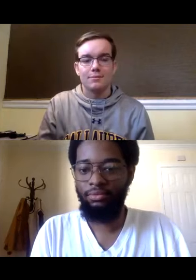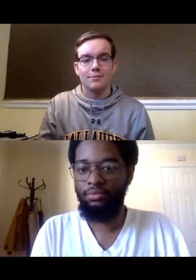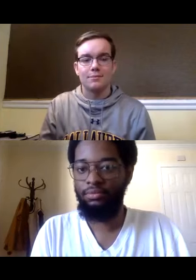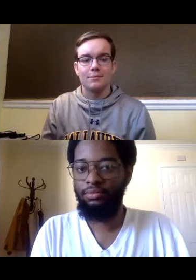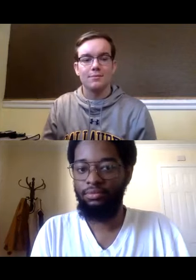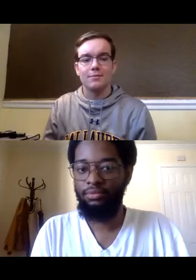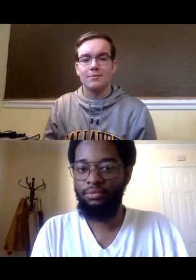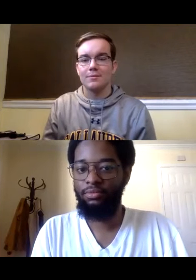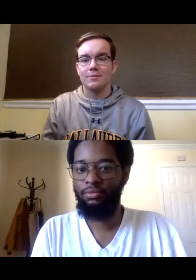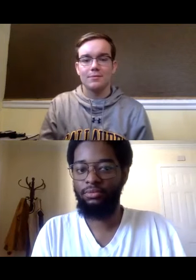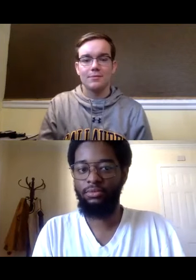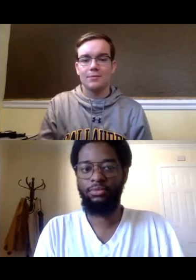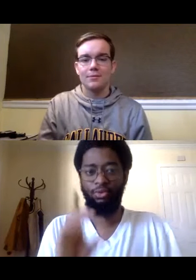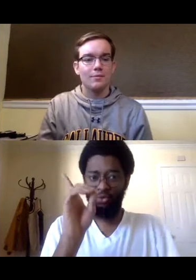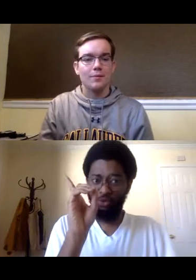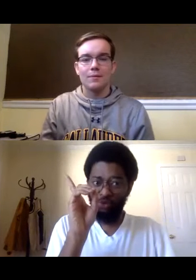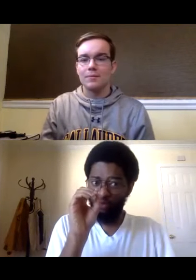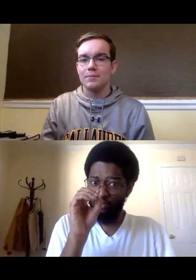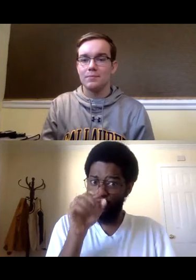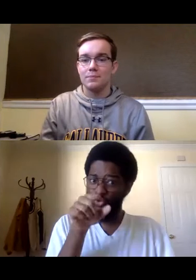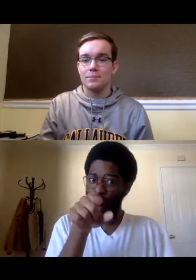Looks great.